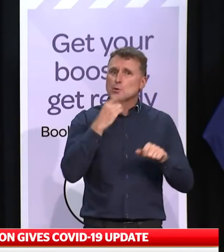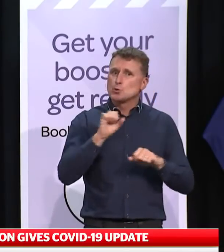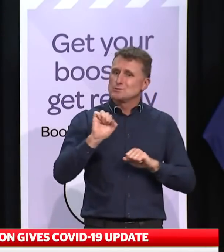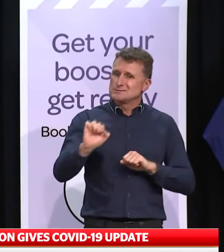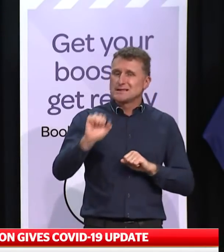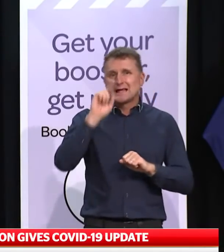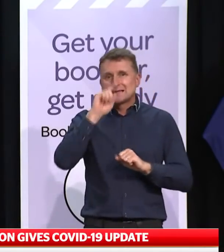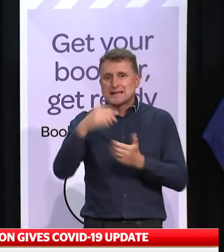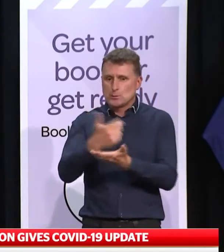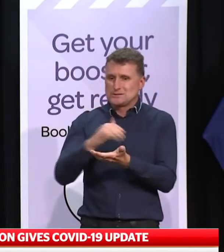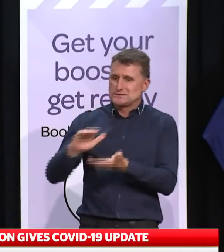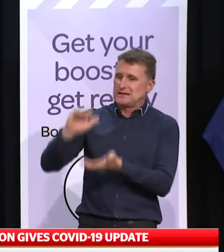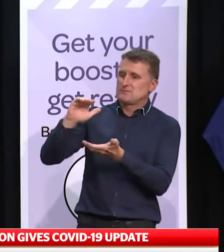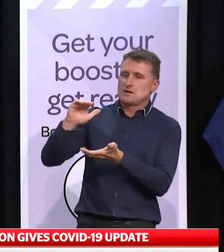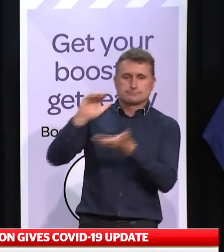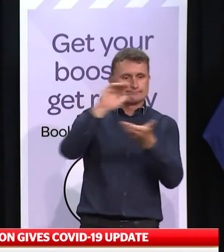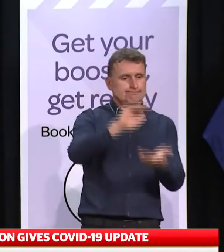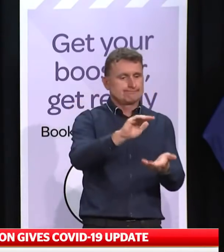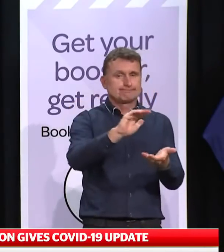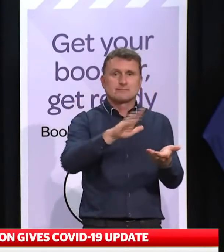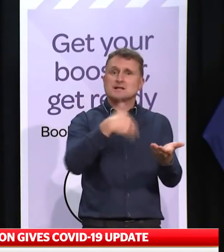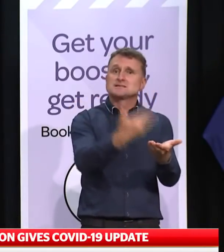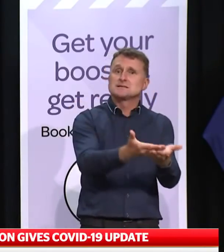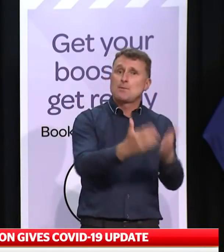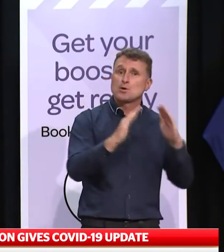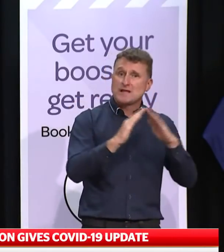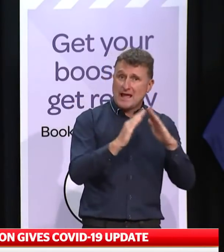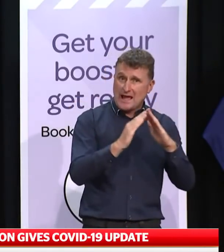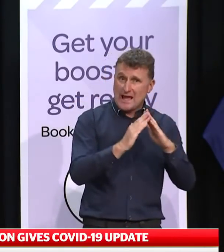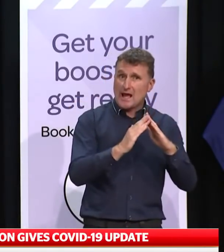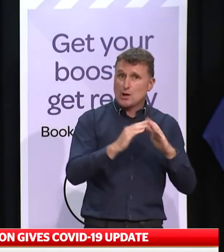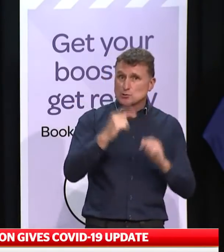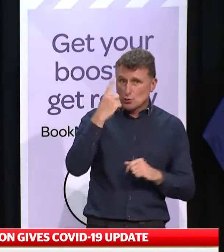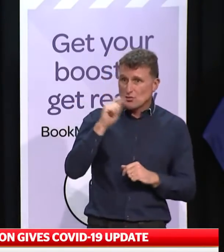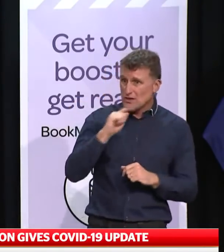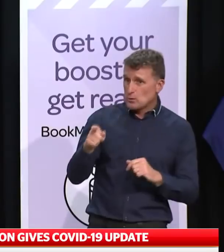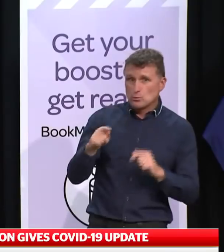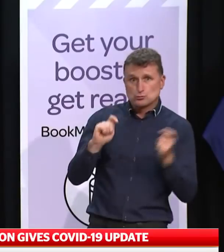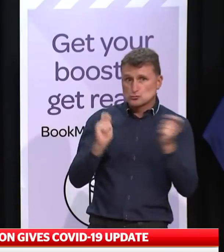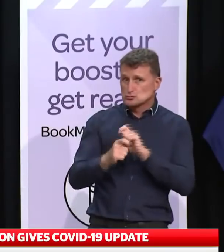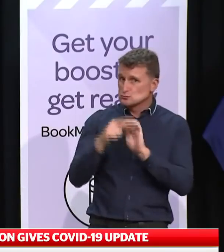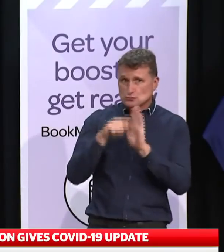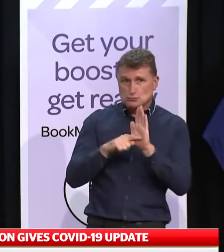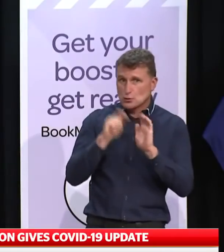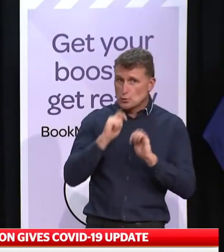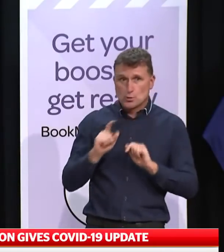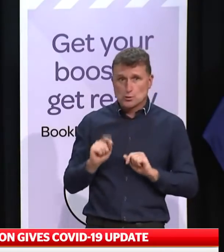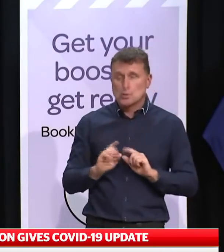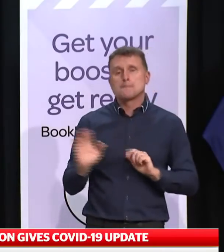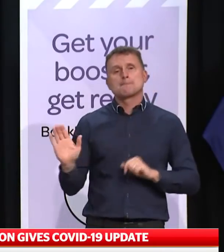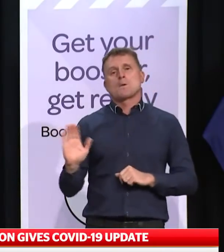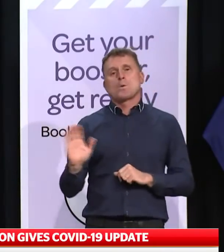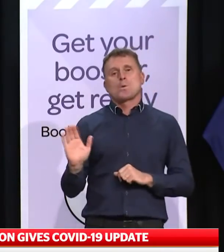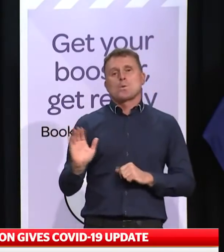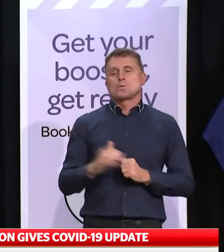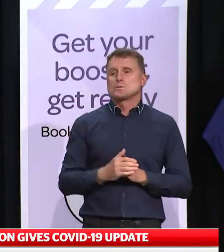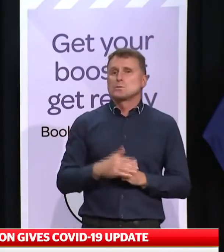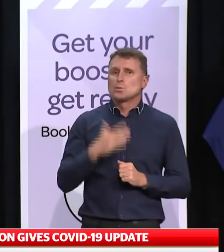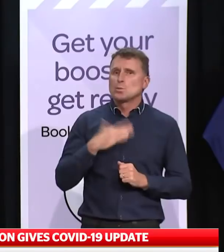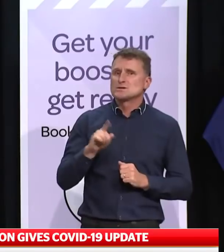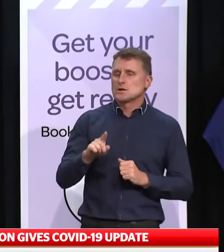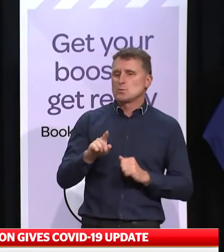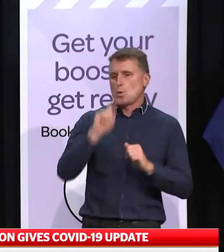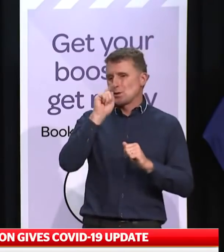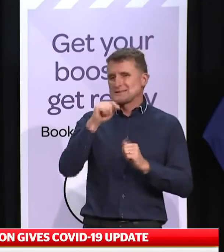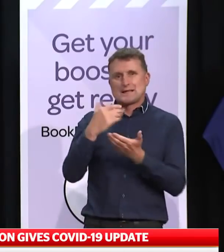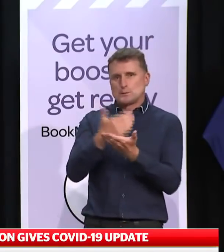probably driven up house prices a lot. Would you ever pull that away from people as an option, or is that? No, we have no intention of doing that. And, I